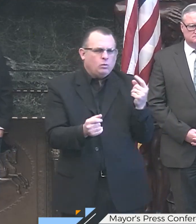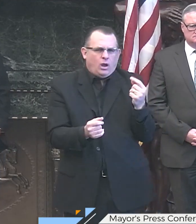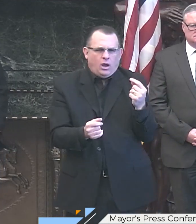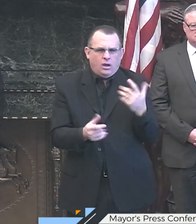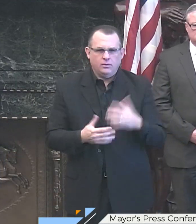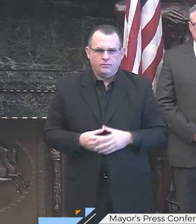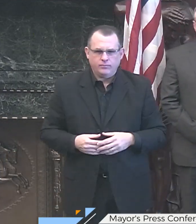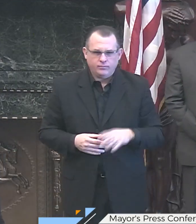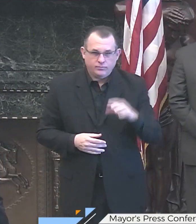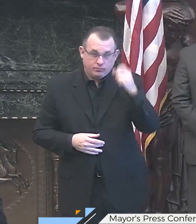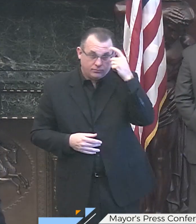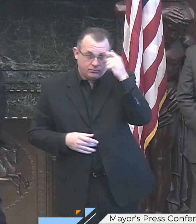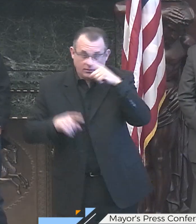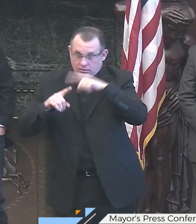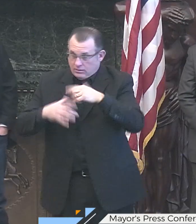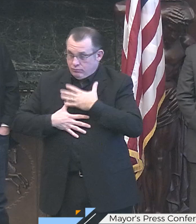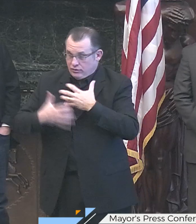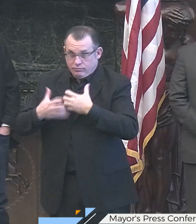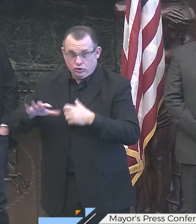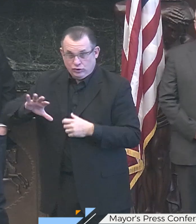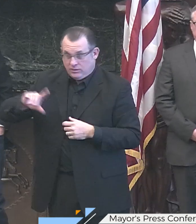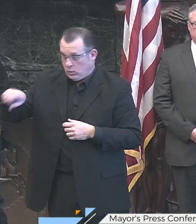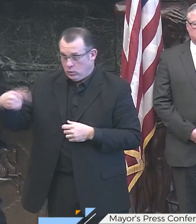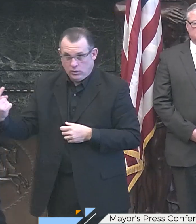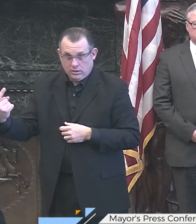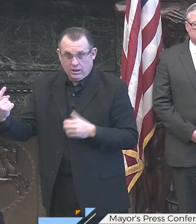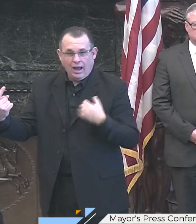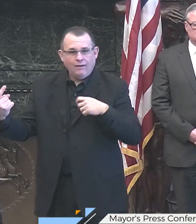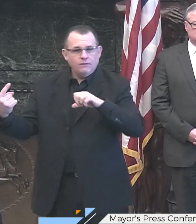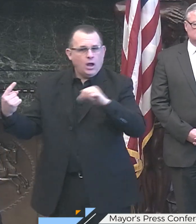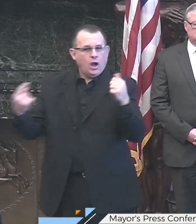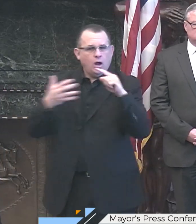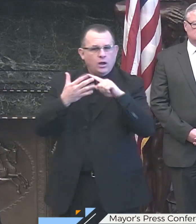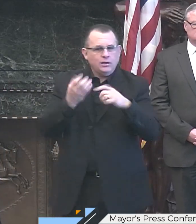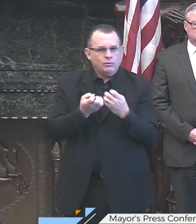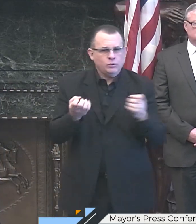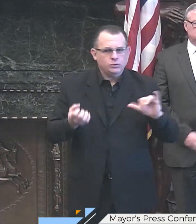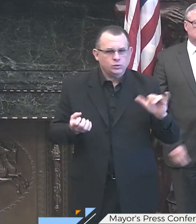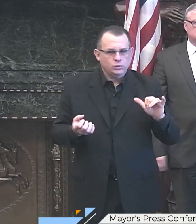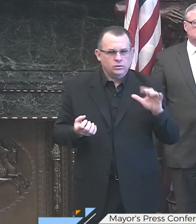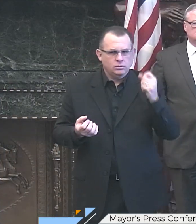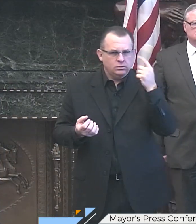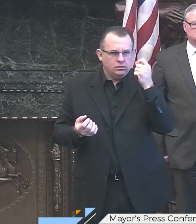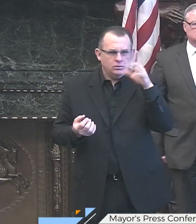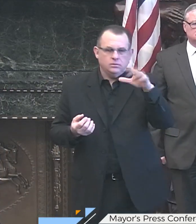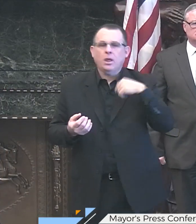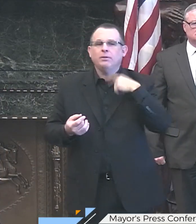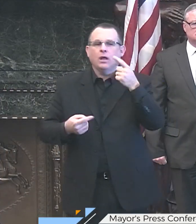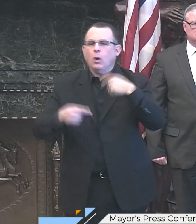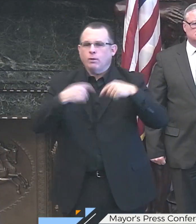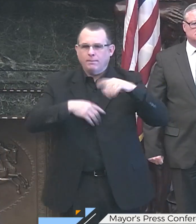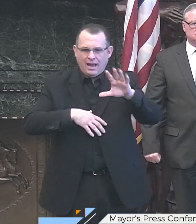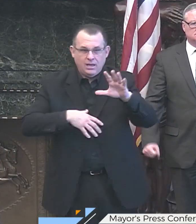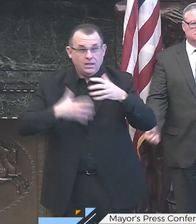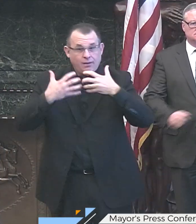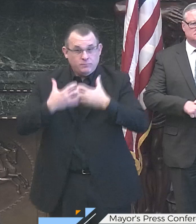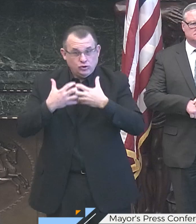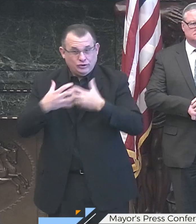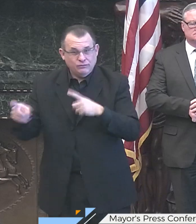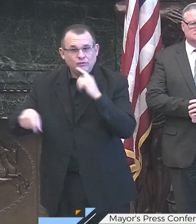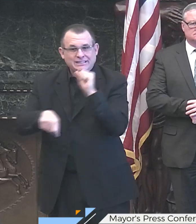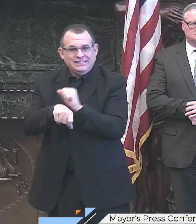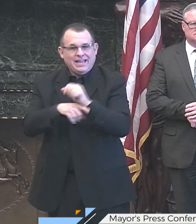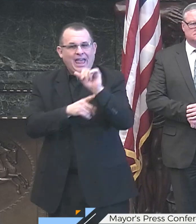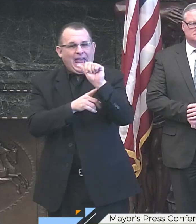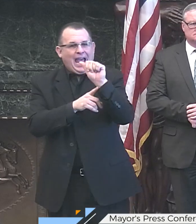devices that, well, let me back up. A ventilator is basically a very high-tech air pump that pumps oxygen into the